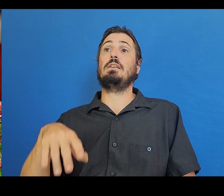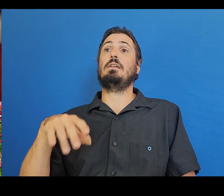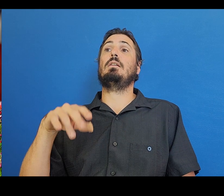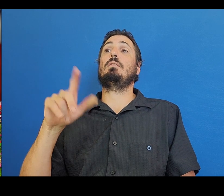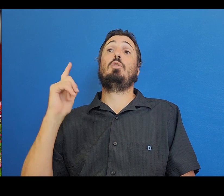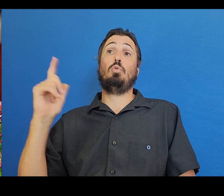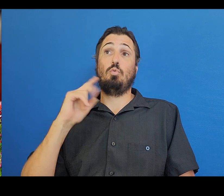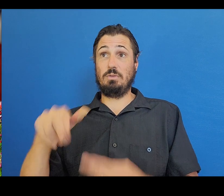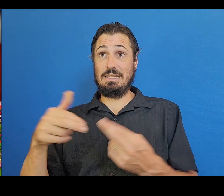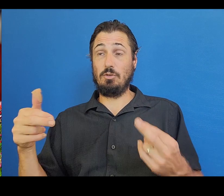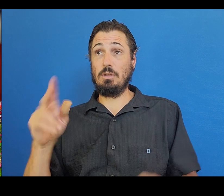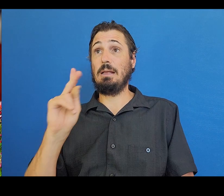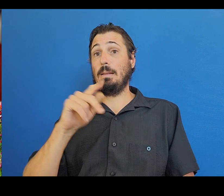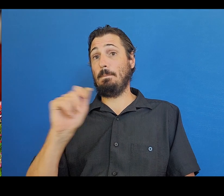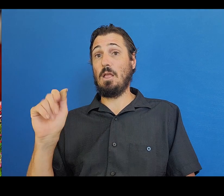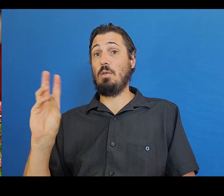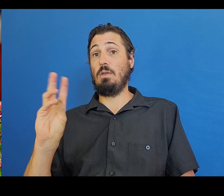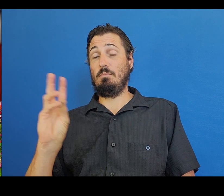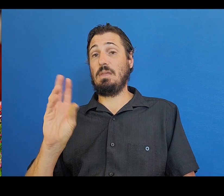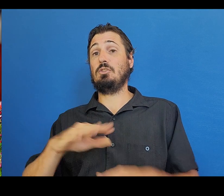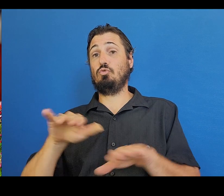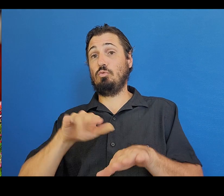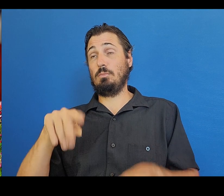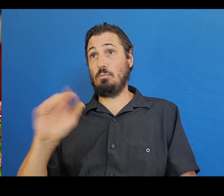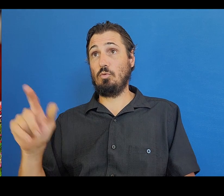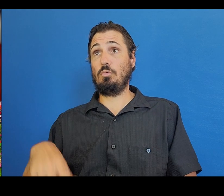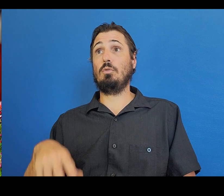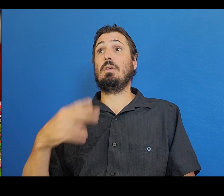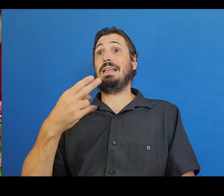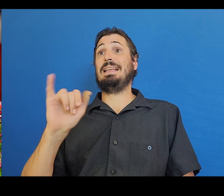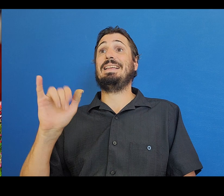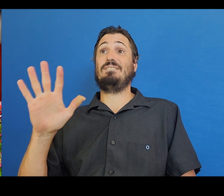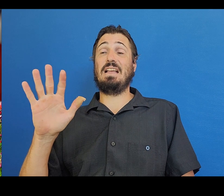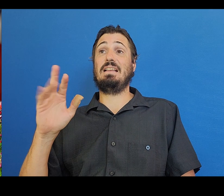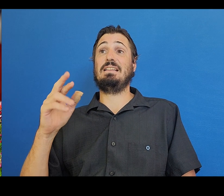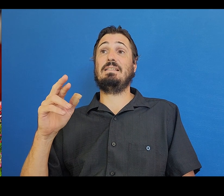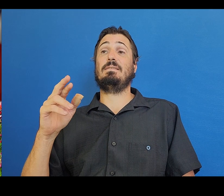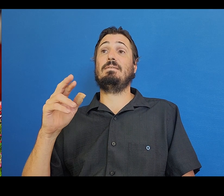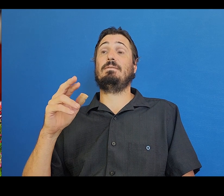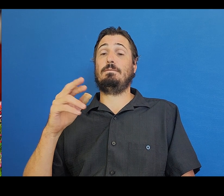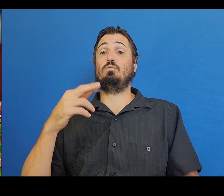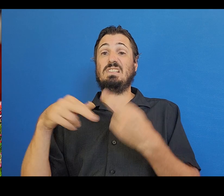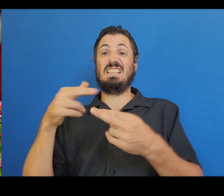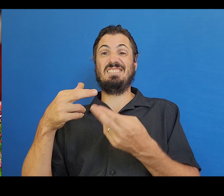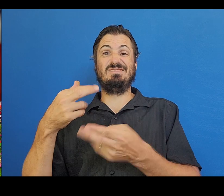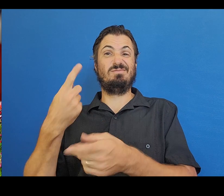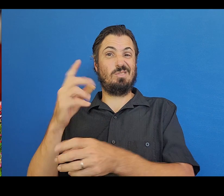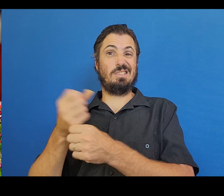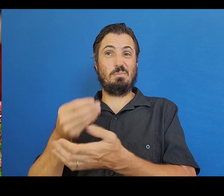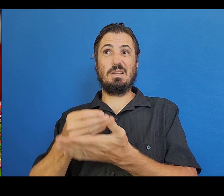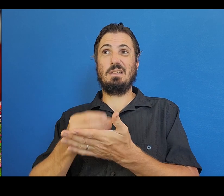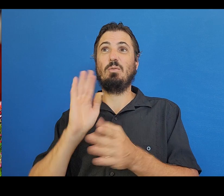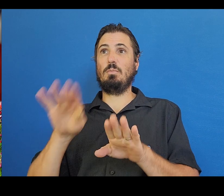in Lihue, and the Kapa and Waimea swimming pools. The High Five Redemption Center, operated by Kauai Community Recycling Services in Kilauea, will